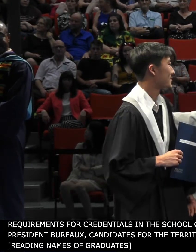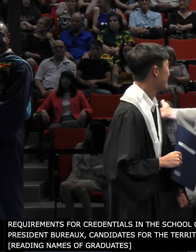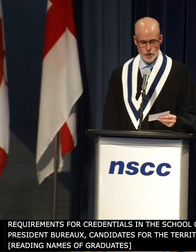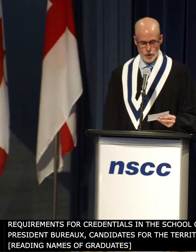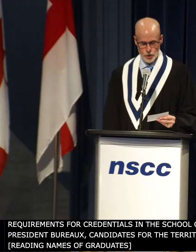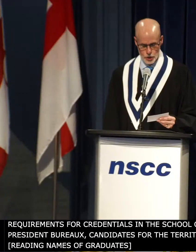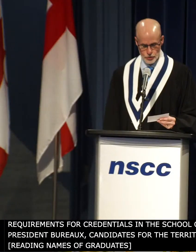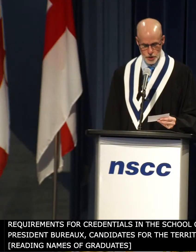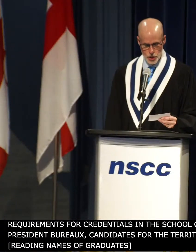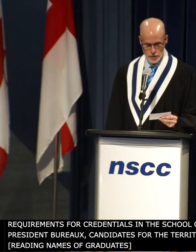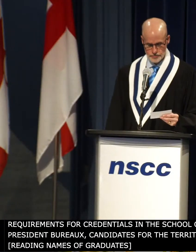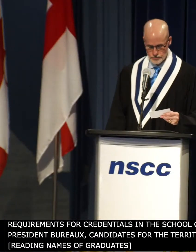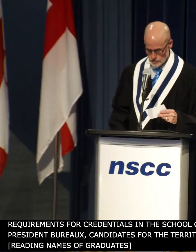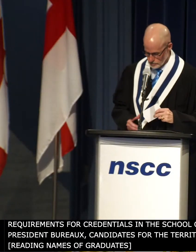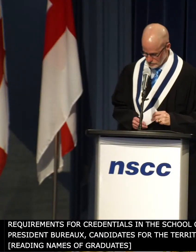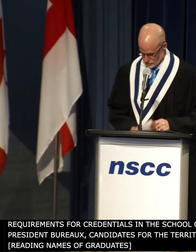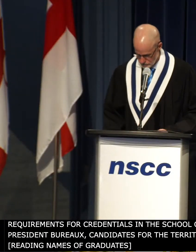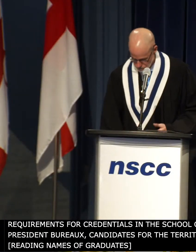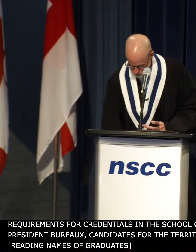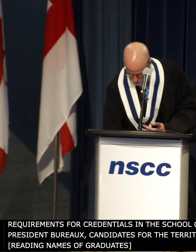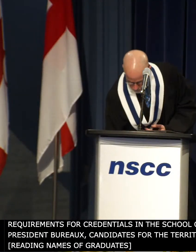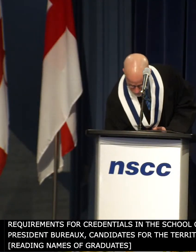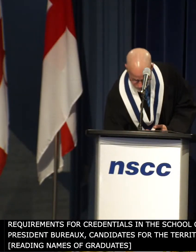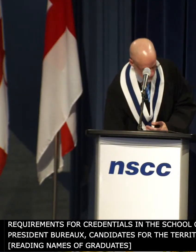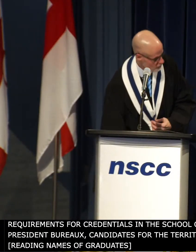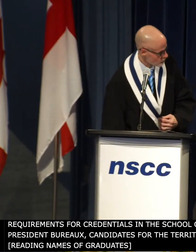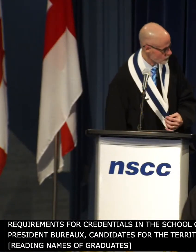Kaylee Gertridge.